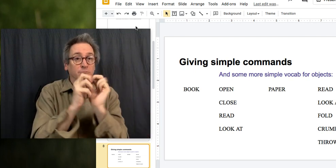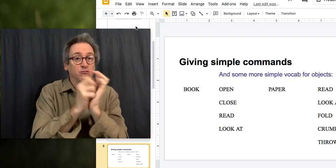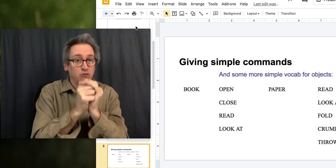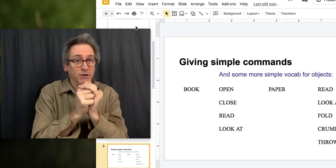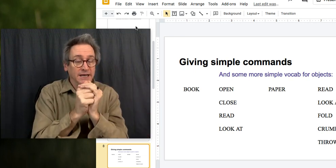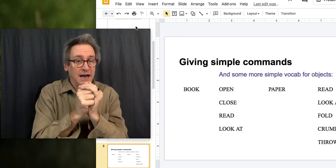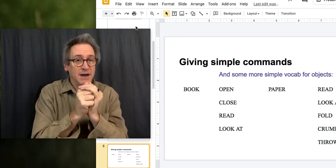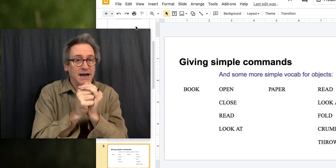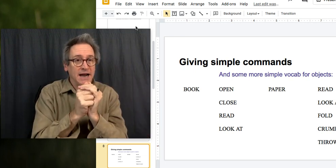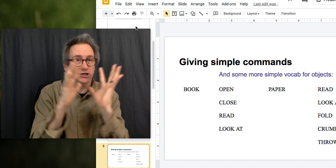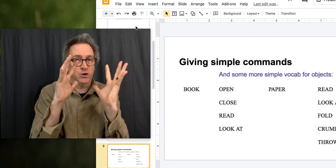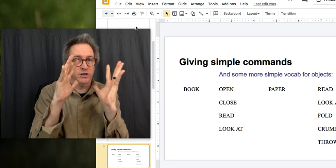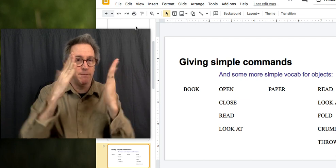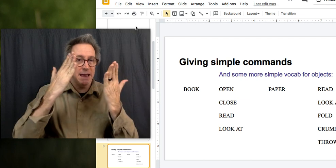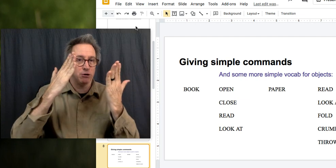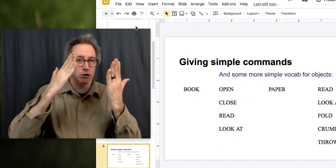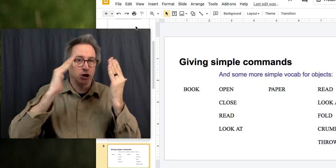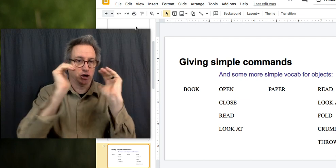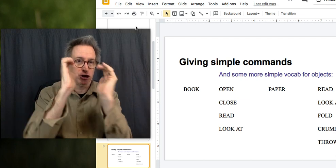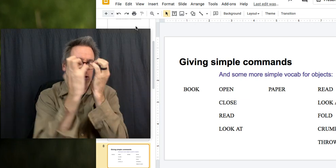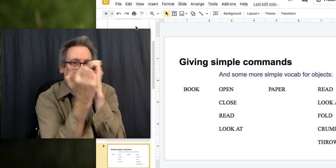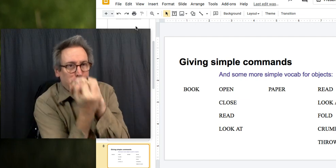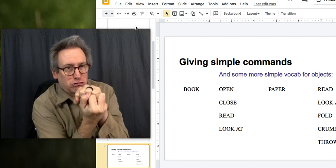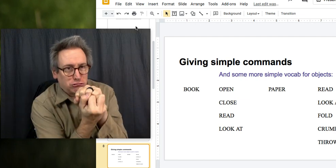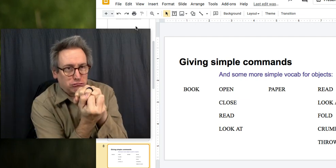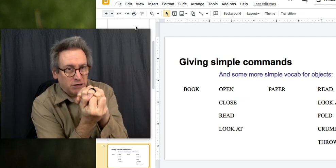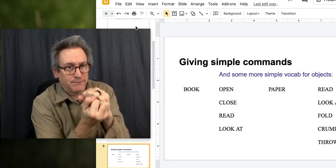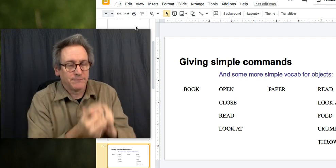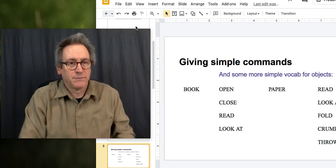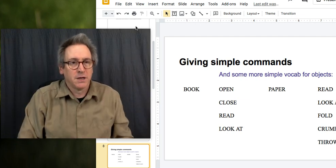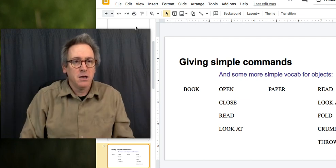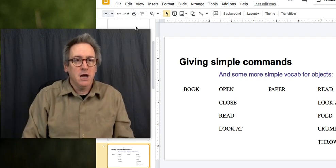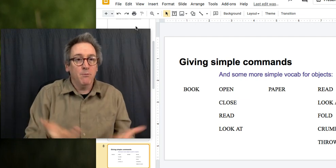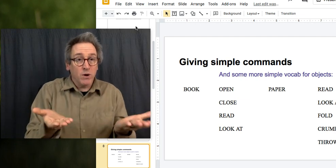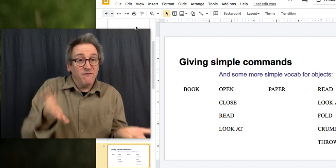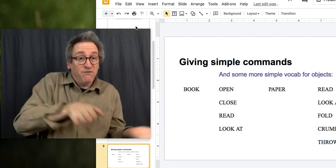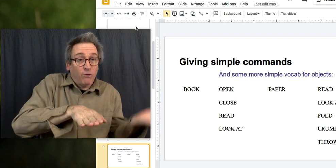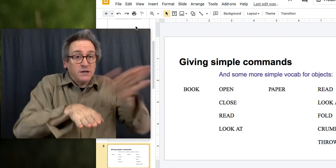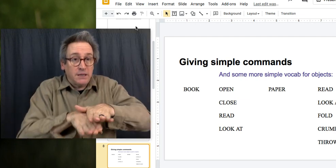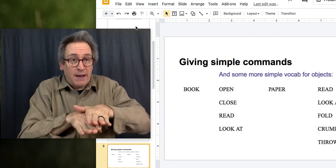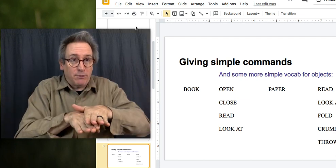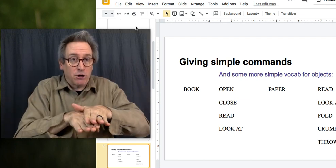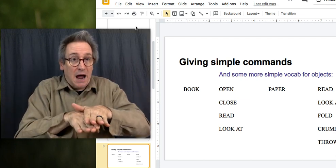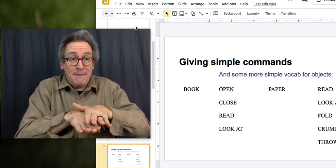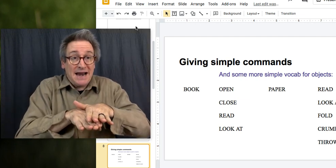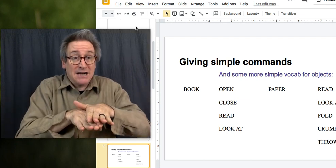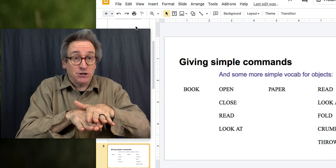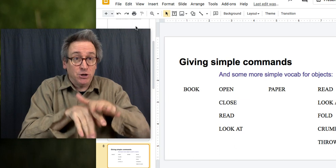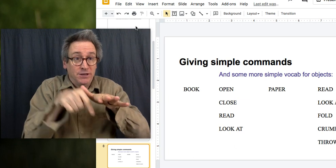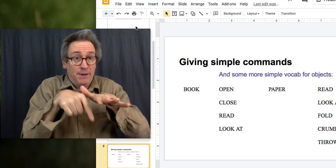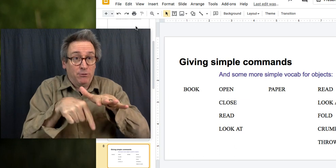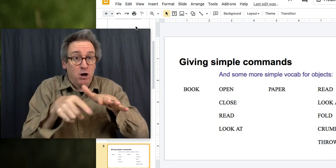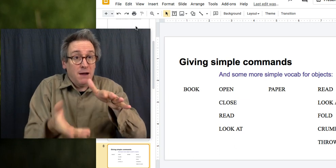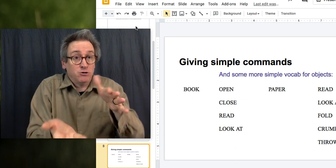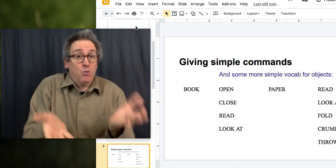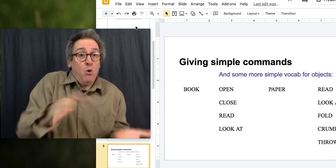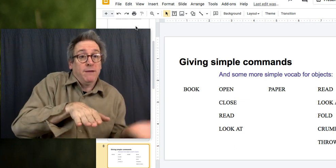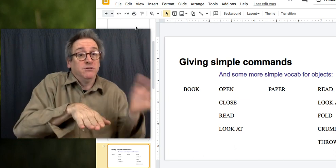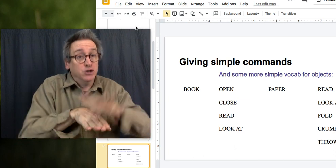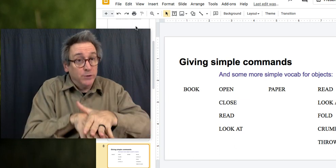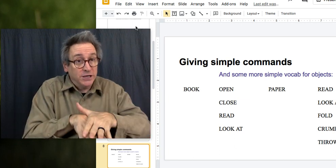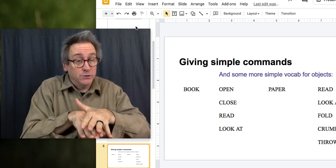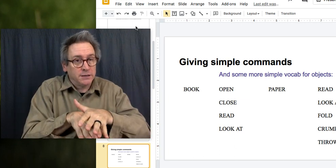and I'm crumpling it. I'm not actually showing the paper. Right. When I'm folding the paper, I'm not actually showing the paper. I'm showing